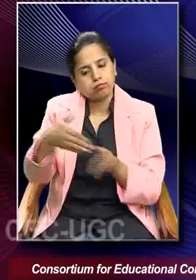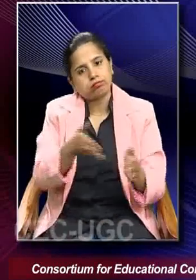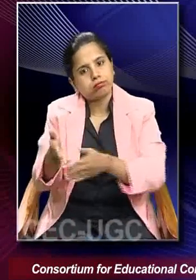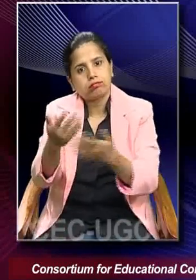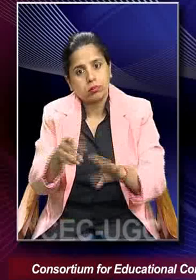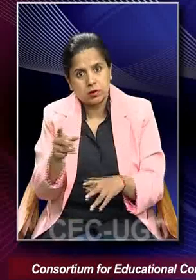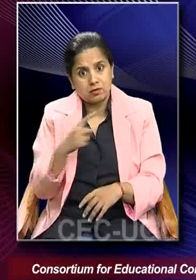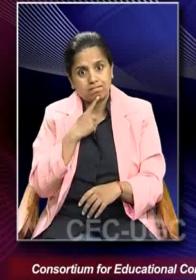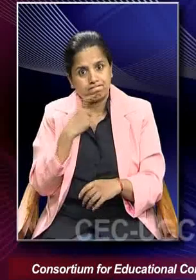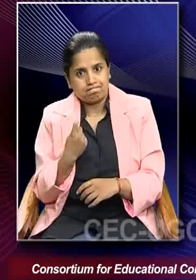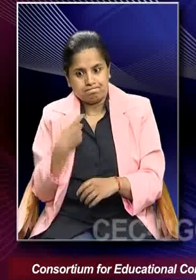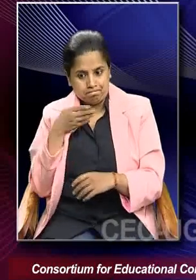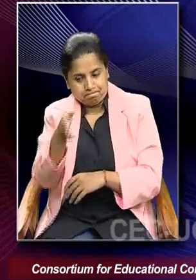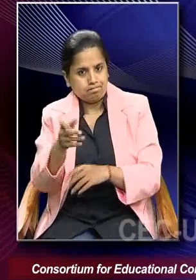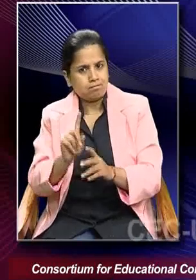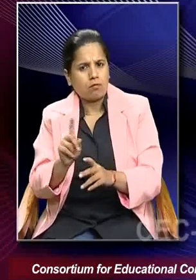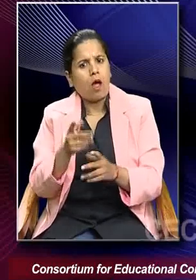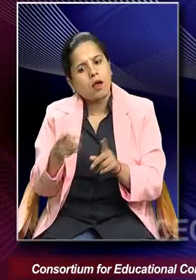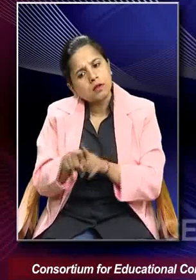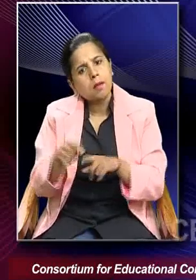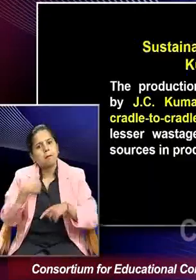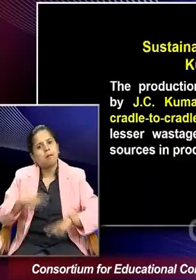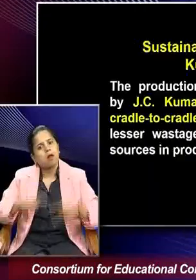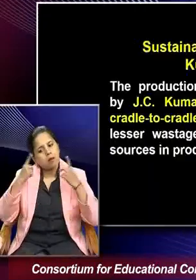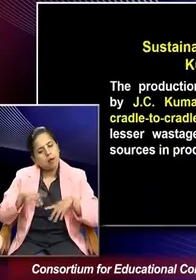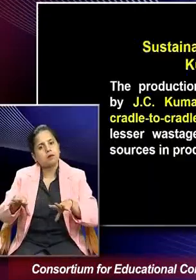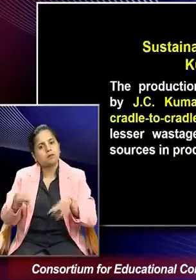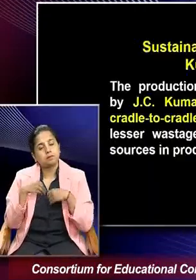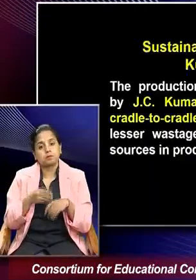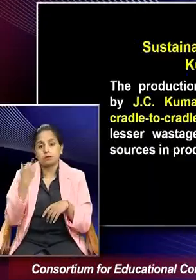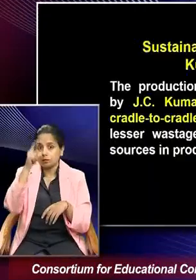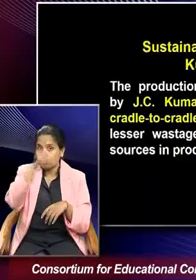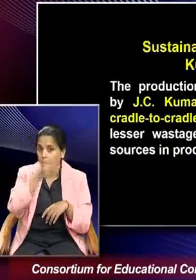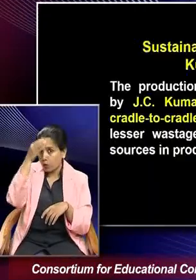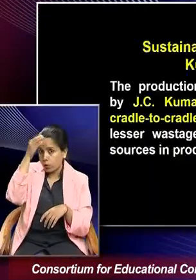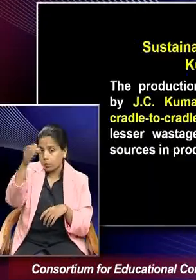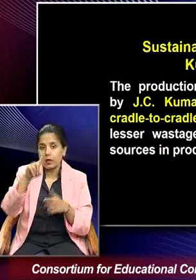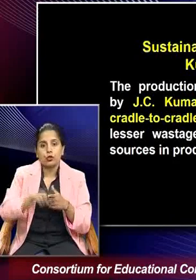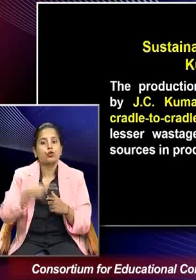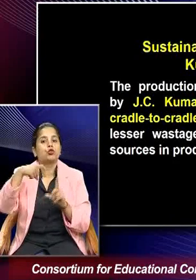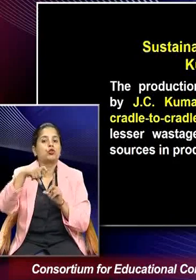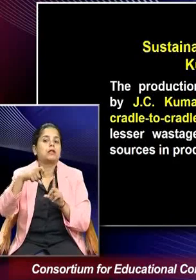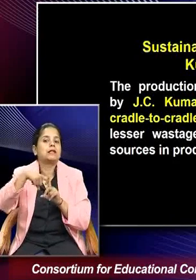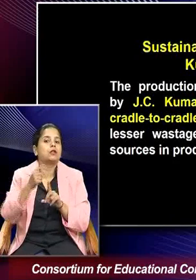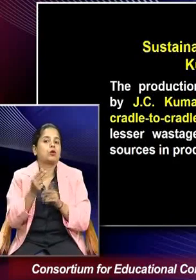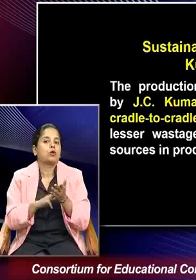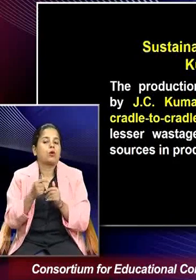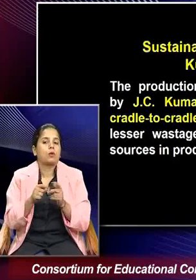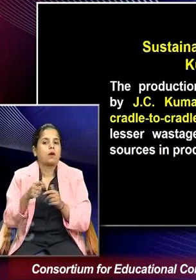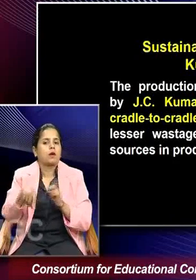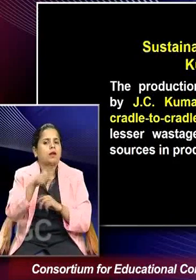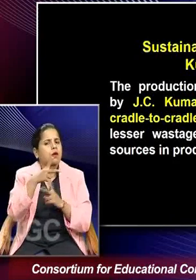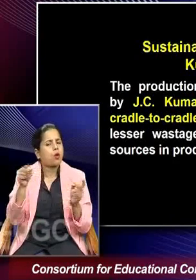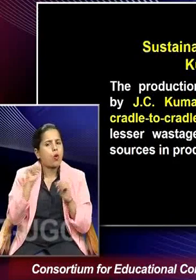adopt. Production processes advocated by J.C. Kumarappa were based on cradle-to-cradle